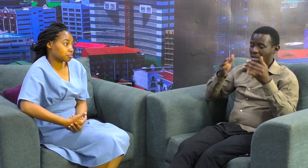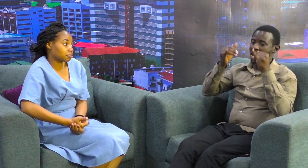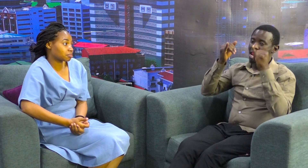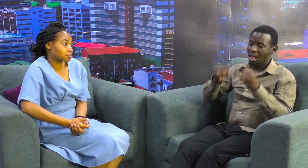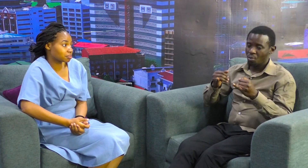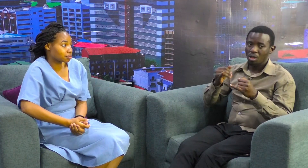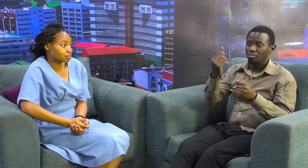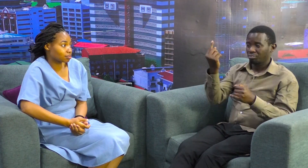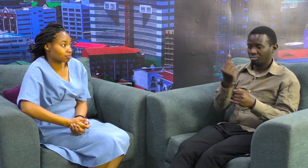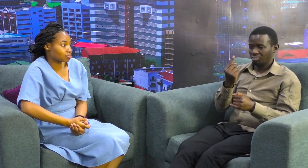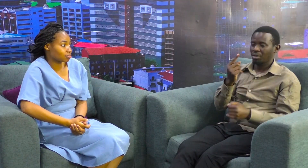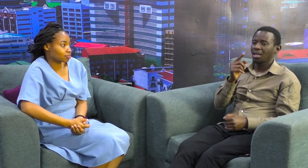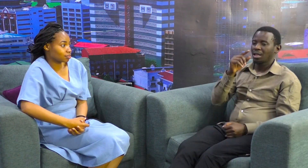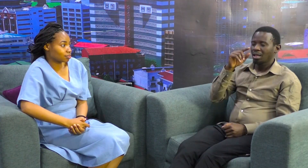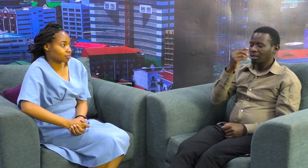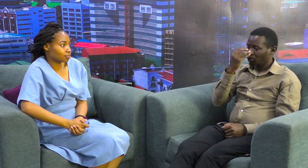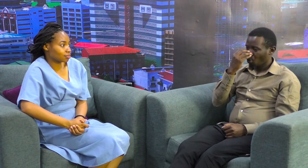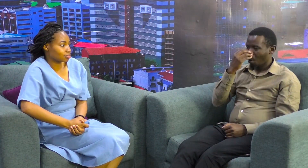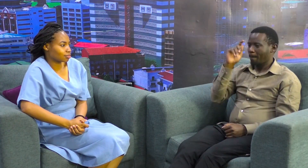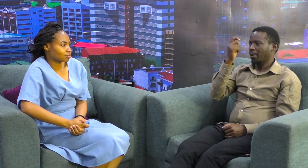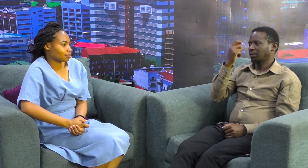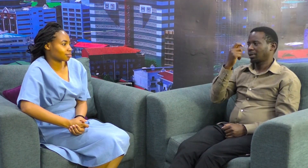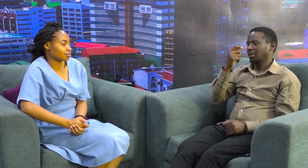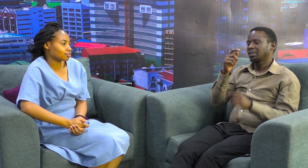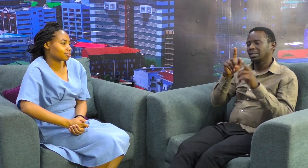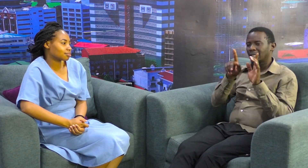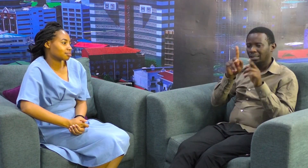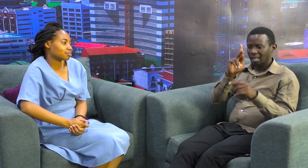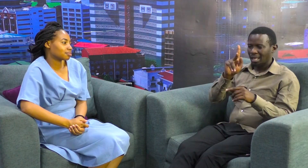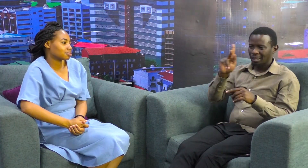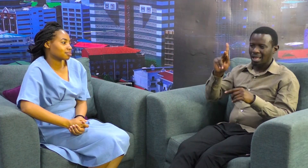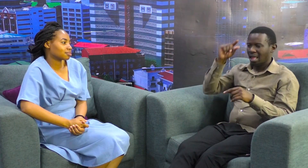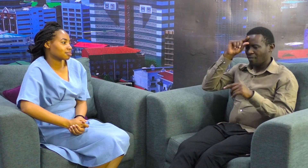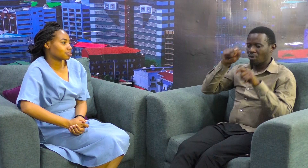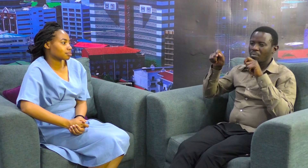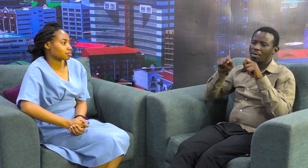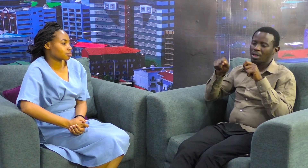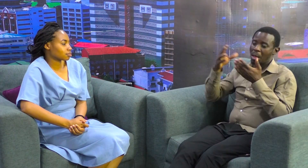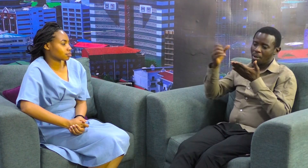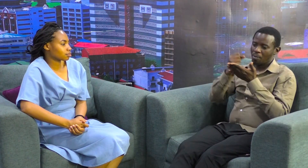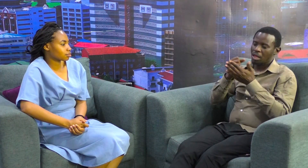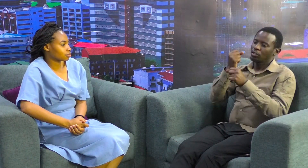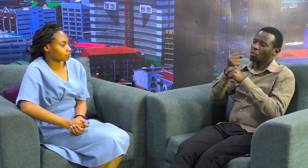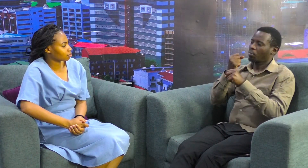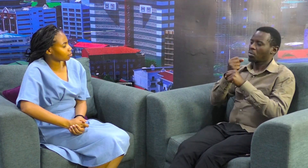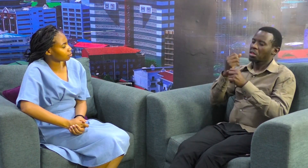government. But now the new regime of Ruto has come in place. It has its